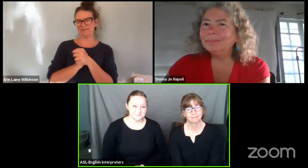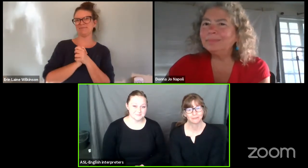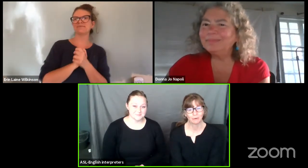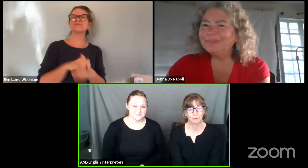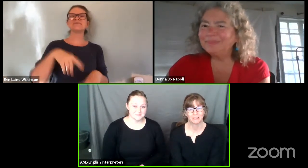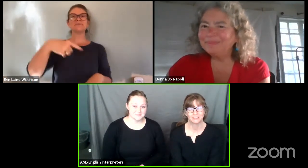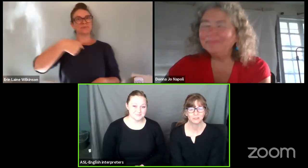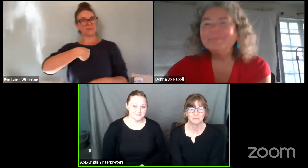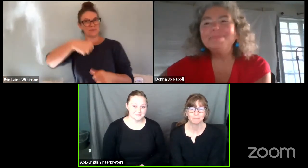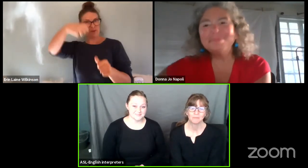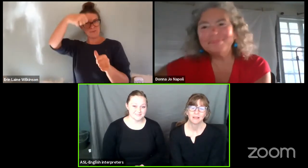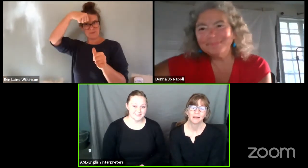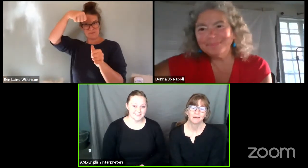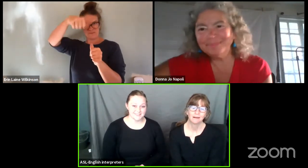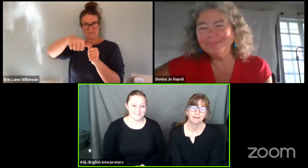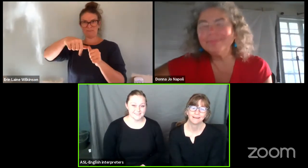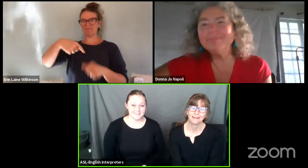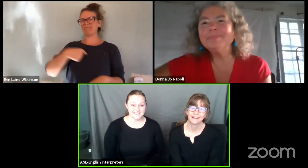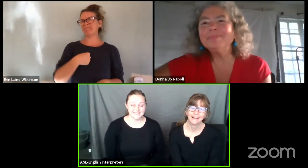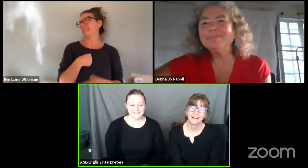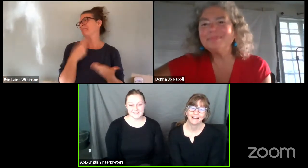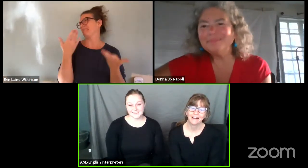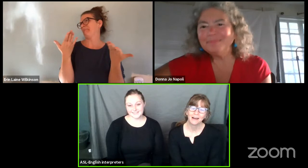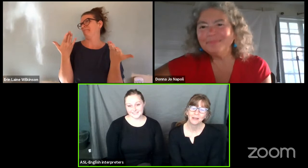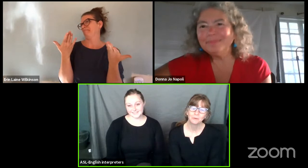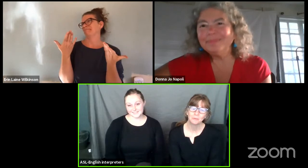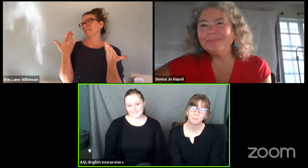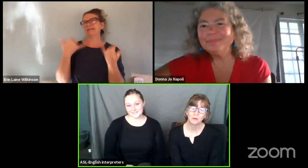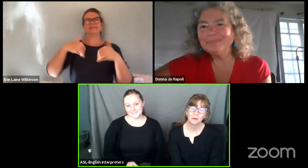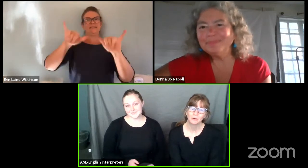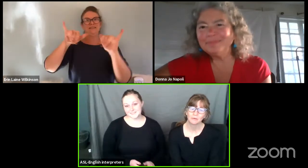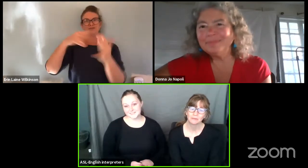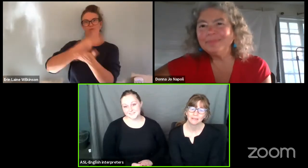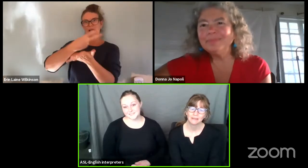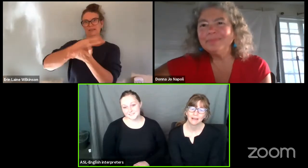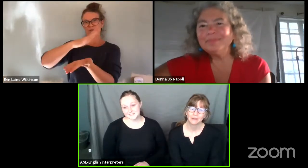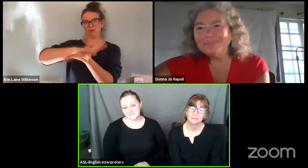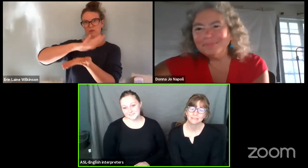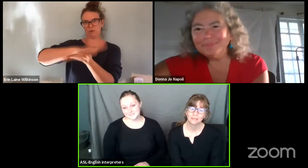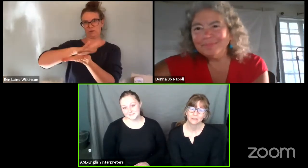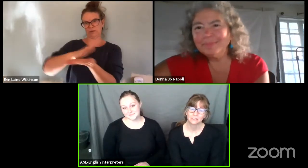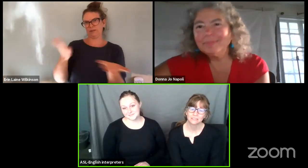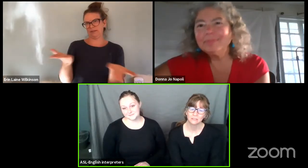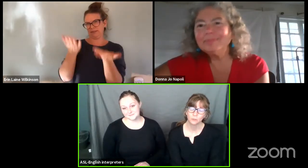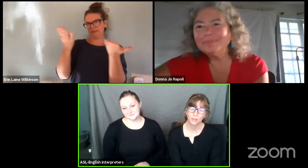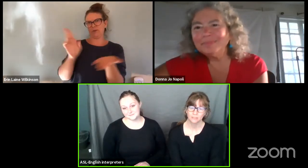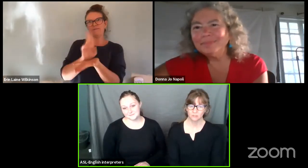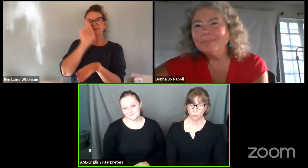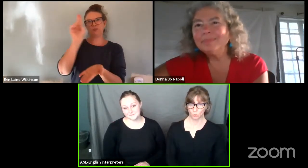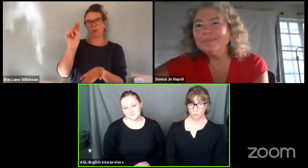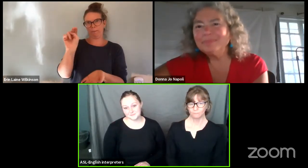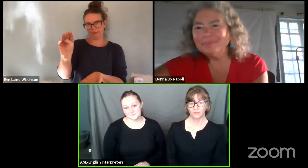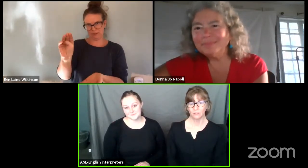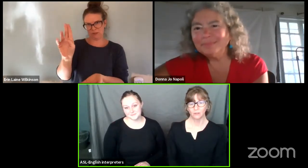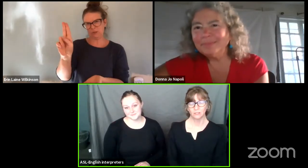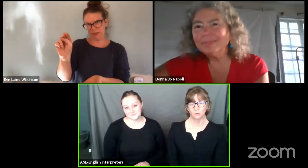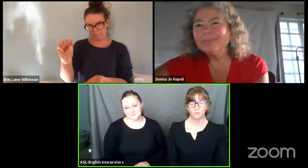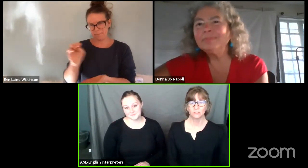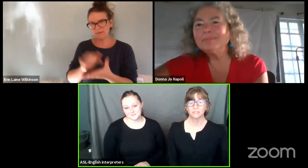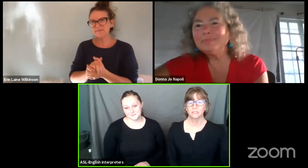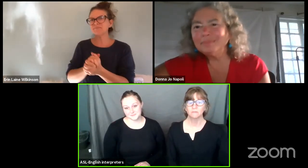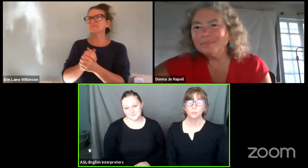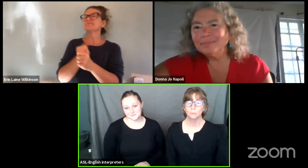stories, so that's just me. I remember I was, still in grad school here